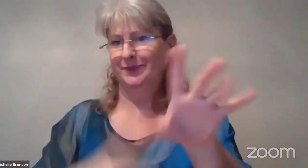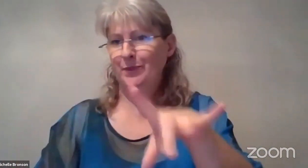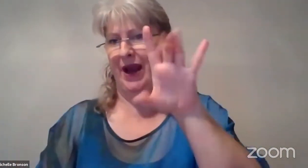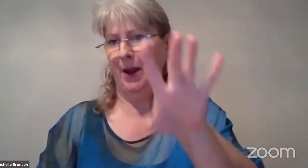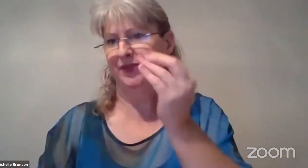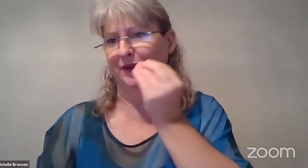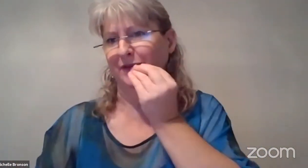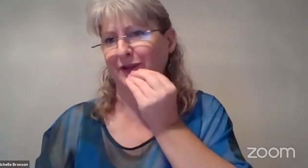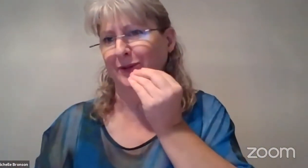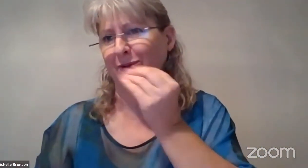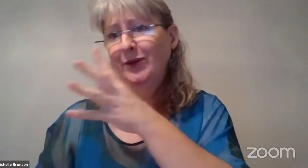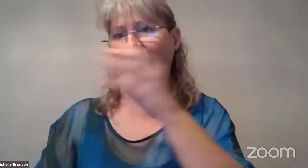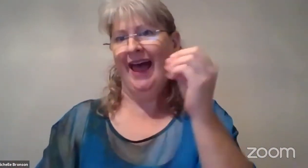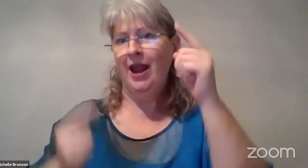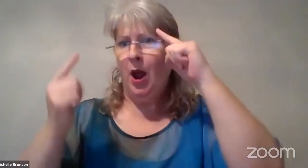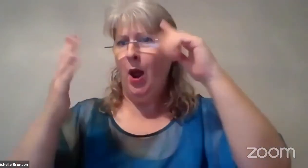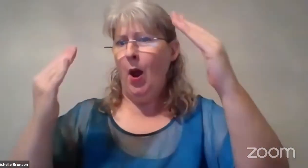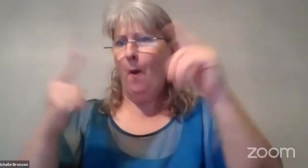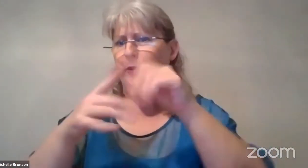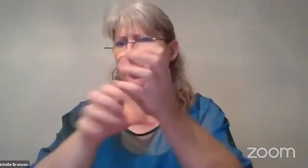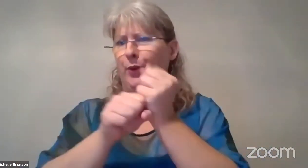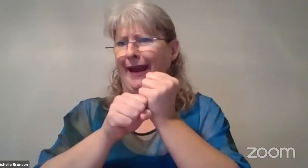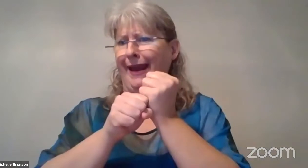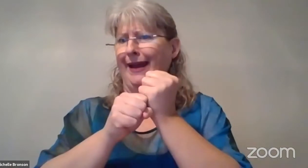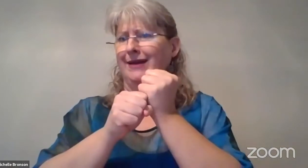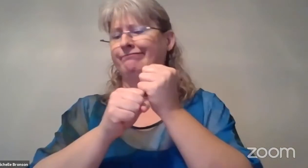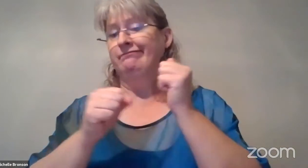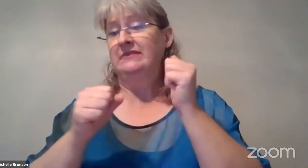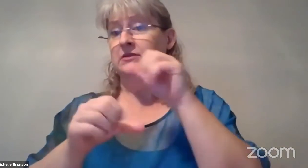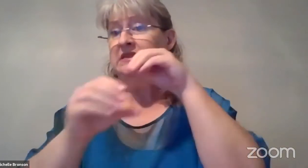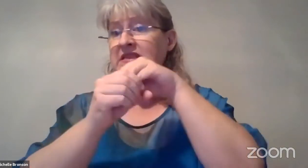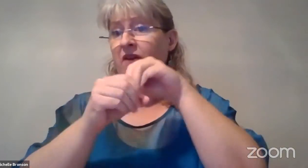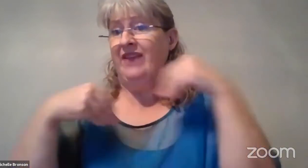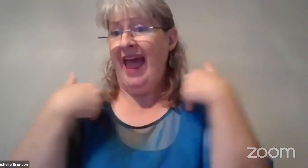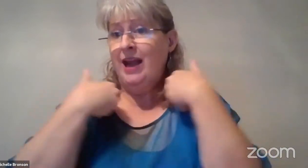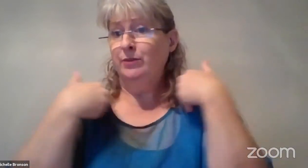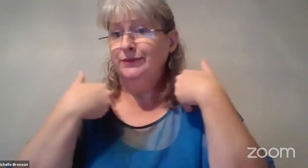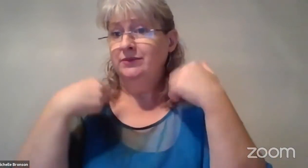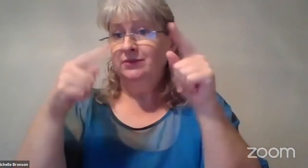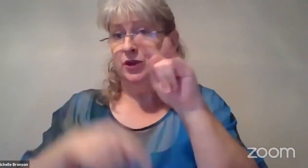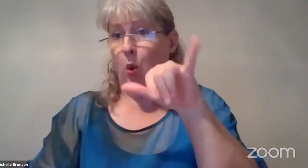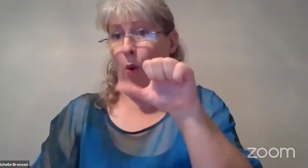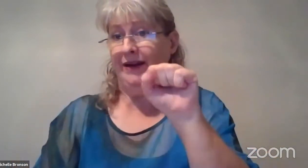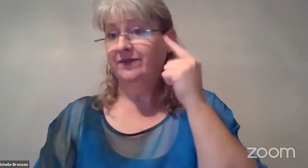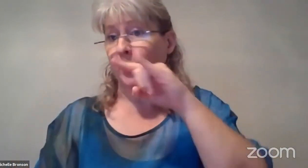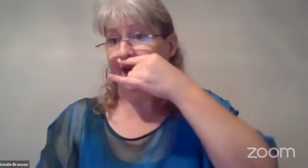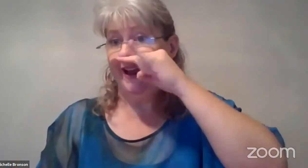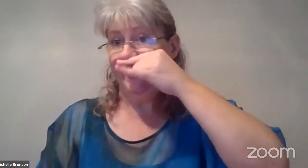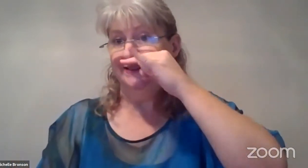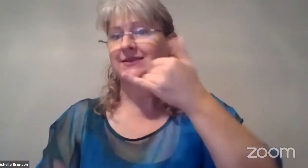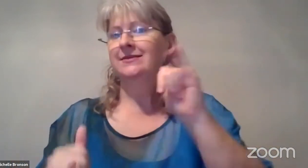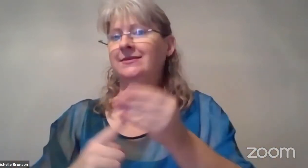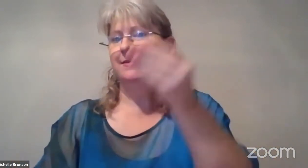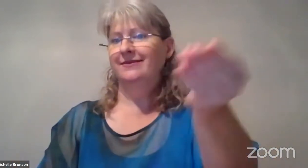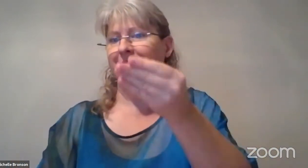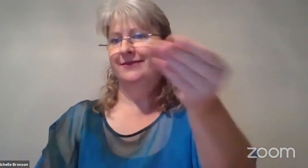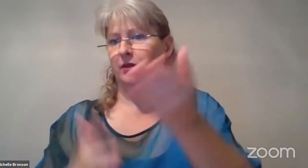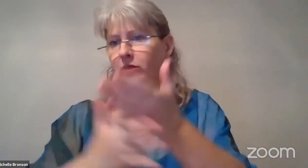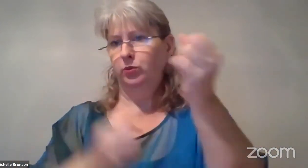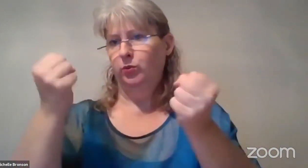on how long it takes for the cars to move through the parade and pick up their food. our hope is that we'd be able to receive some stuffed animal